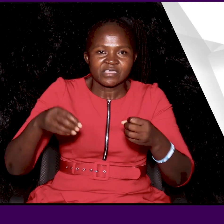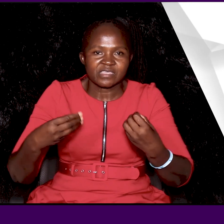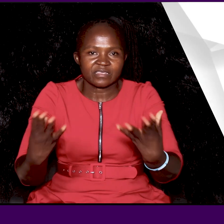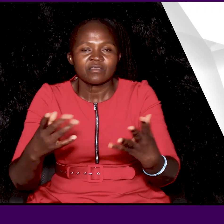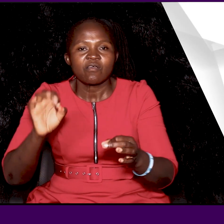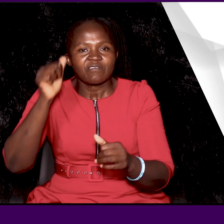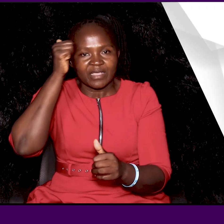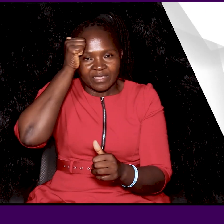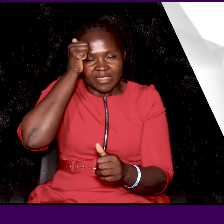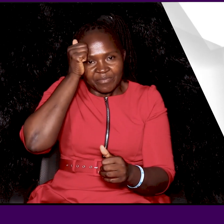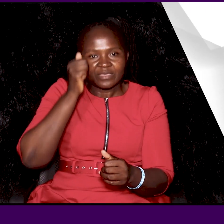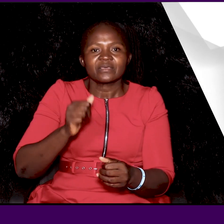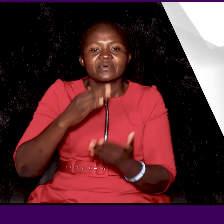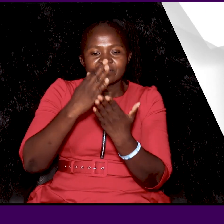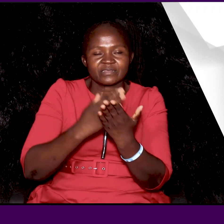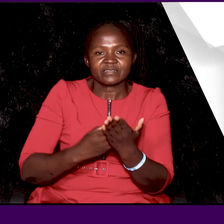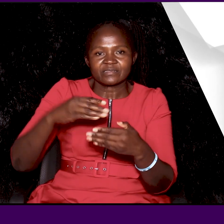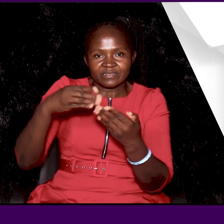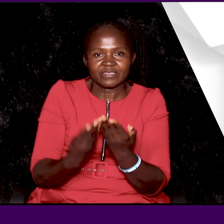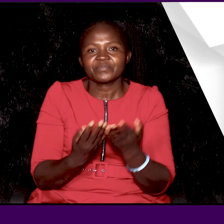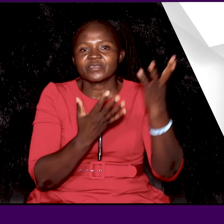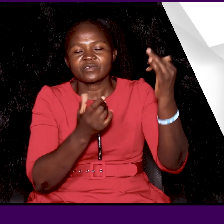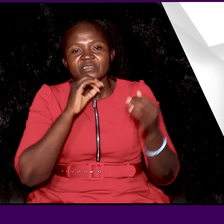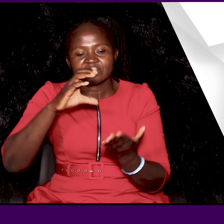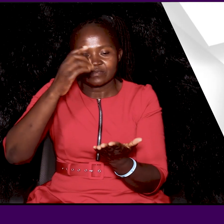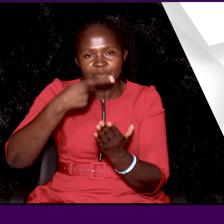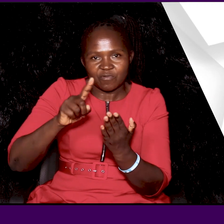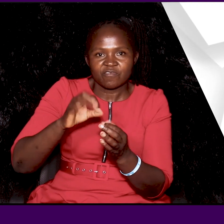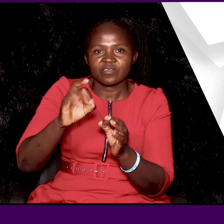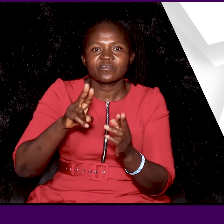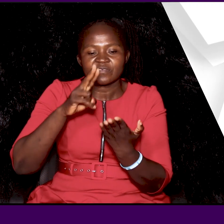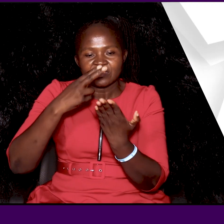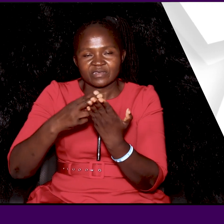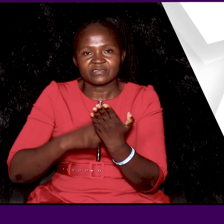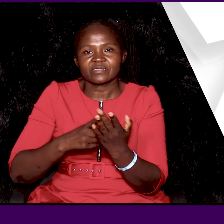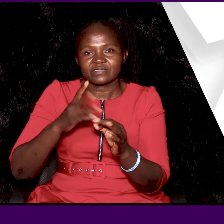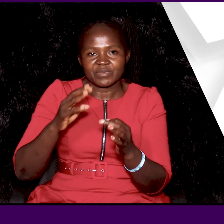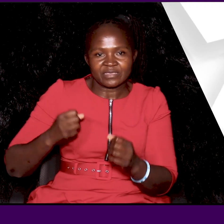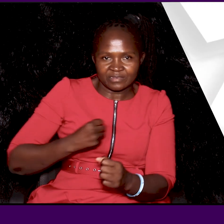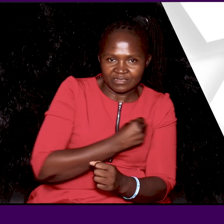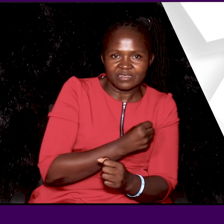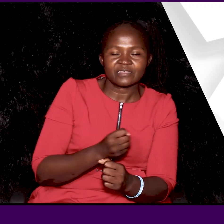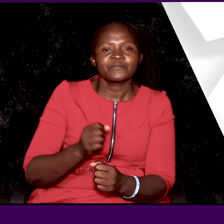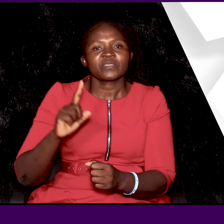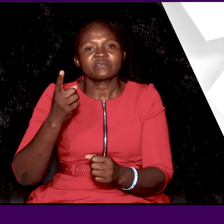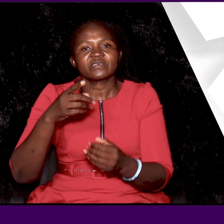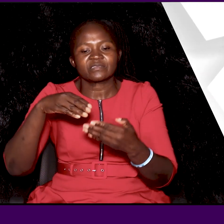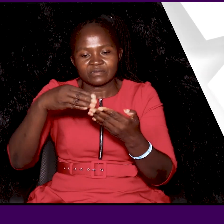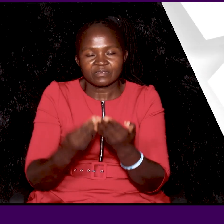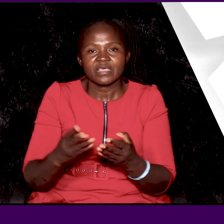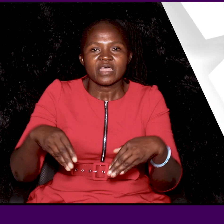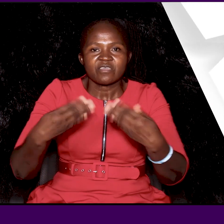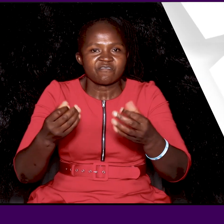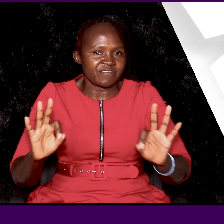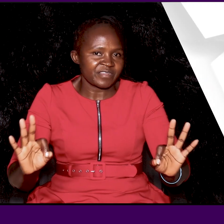of academic transcripts, and the requirement is approval of results by Senate. The first transcripts are issued